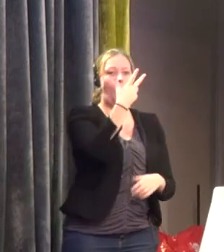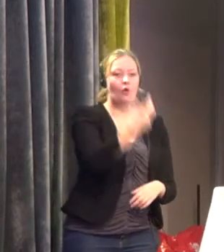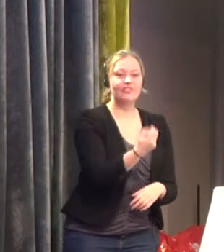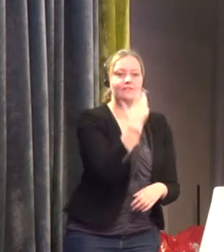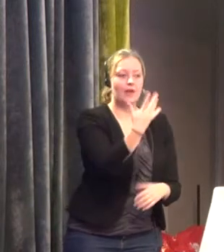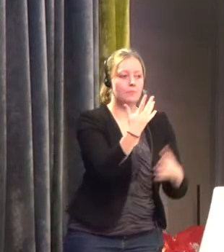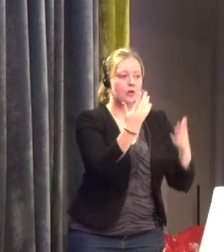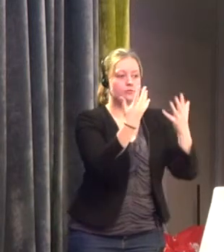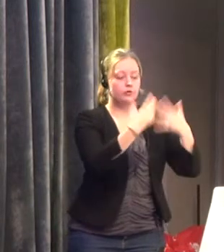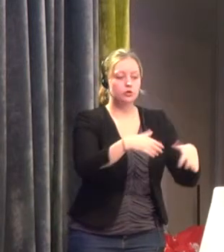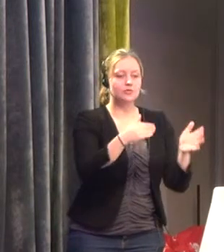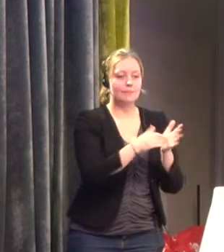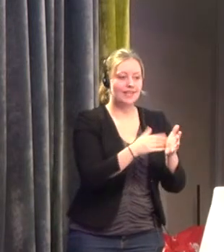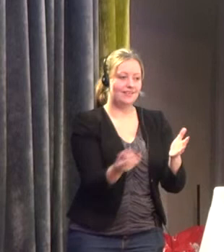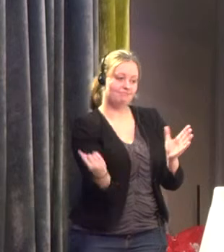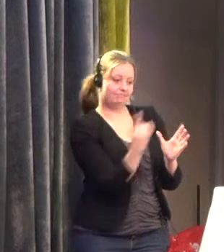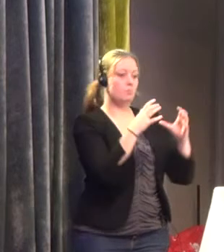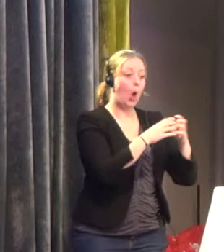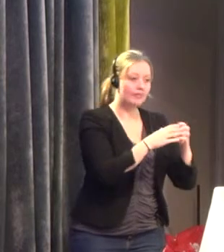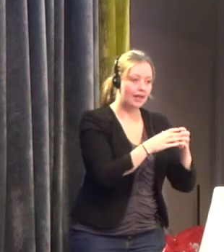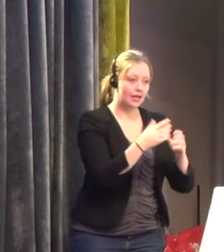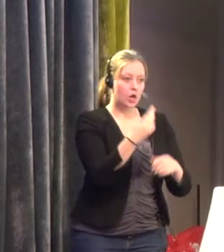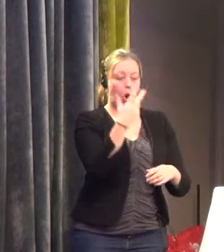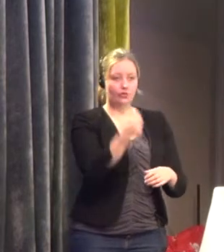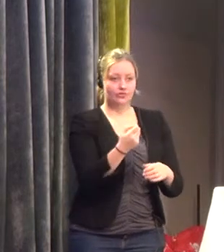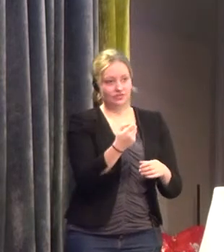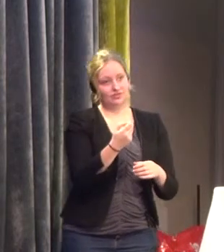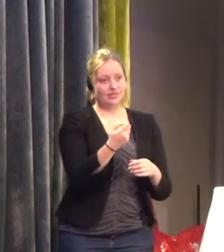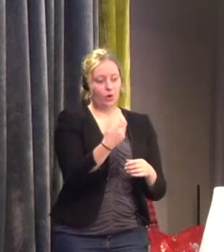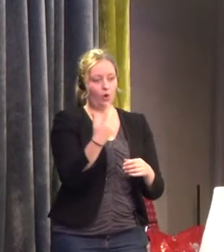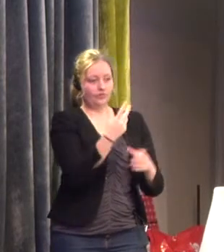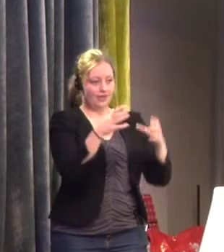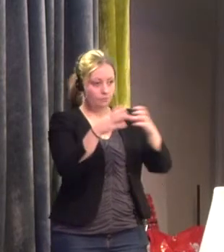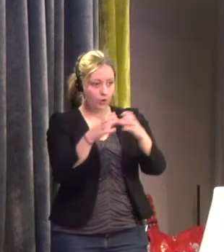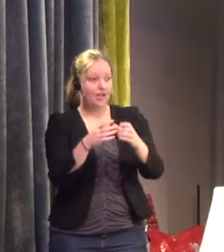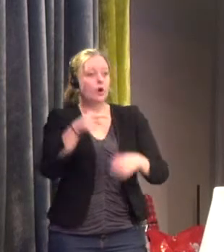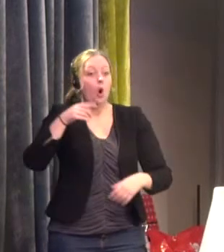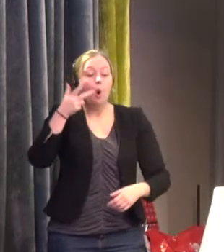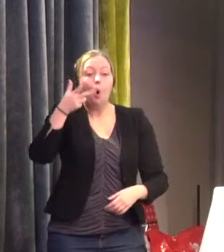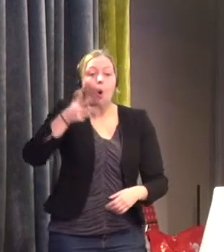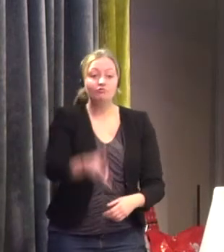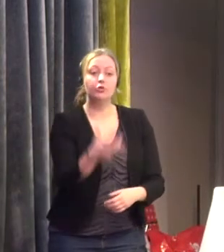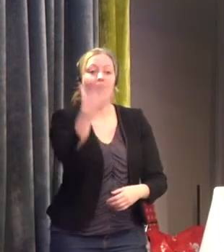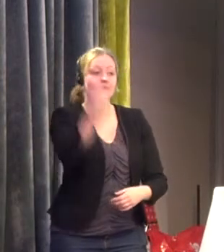attend. By the 8th ad hoc session, there were 850. Nothing about us without us.